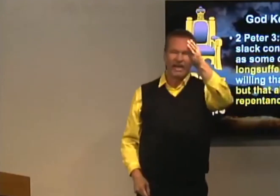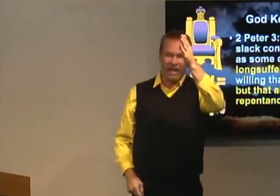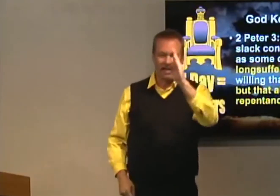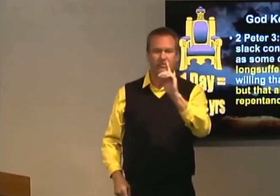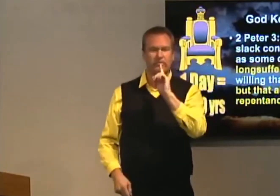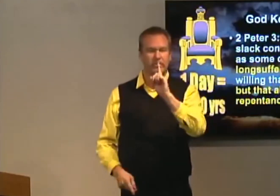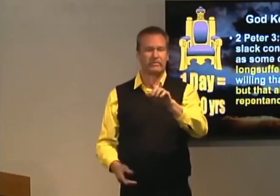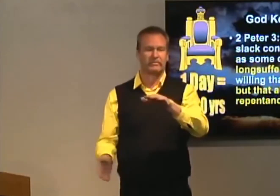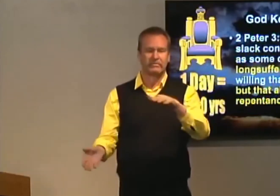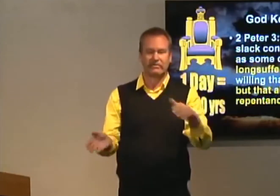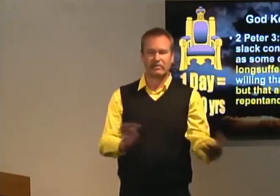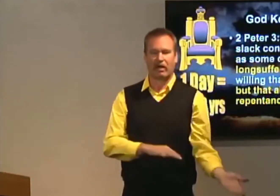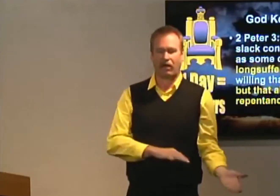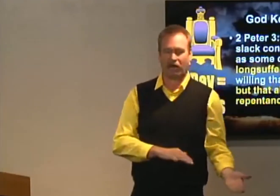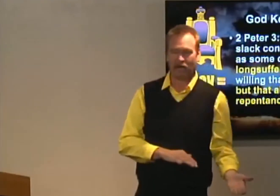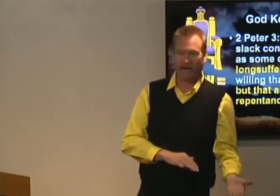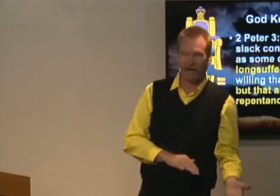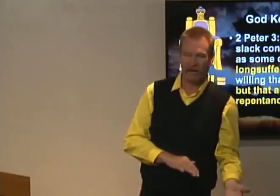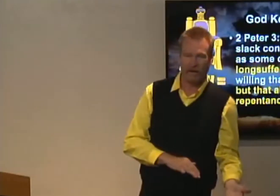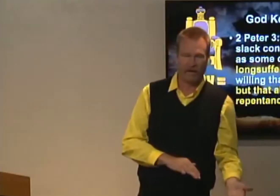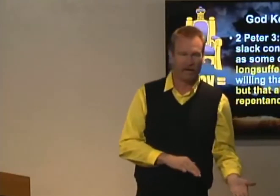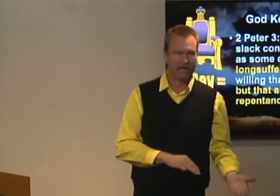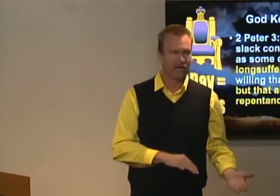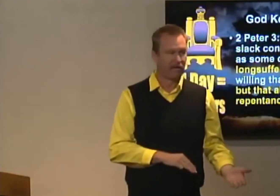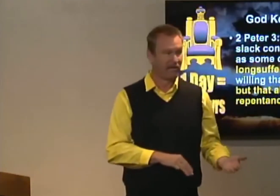There was a bumper sticker that said, God is dead.